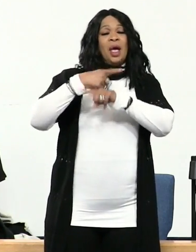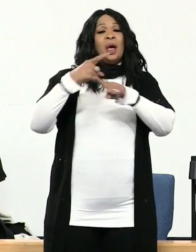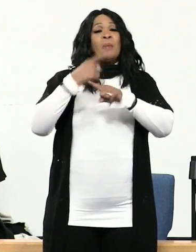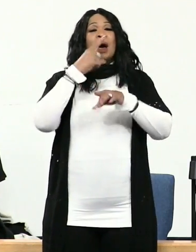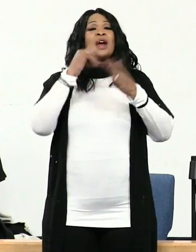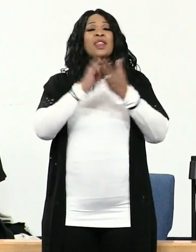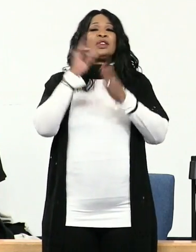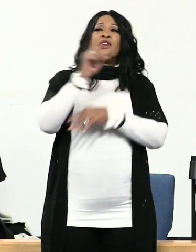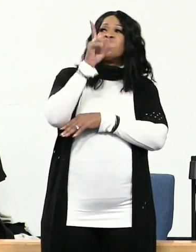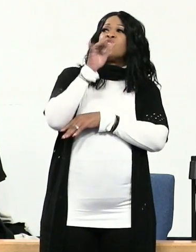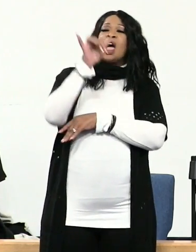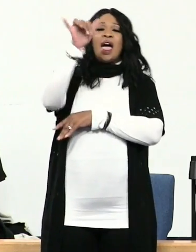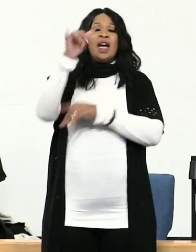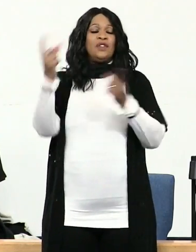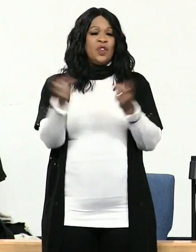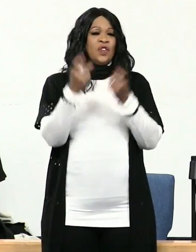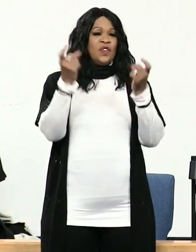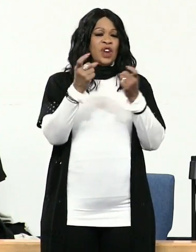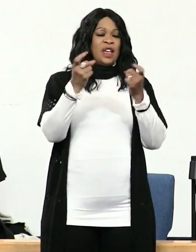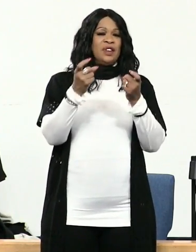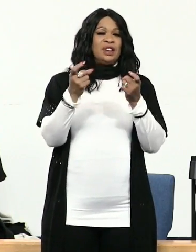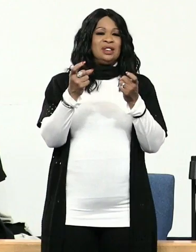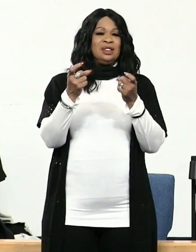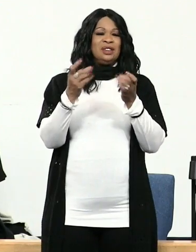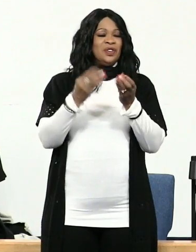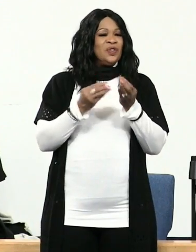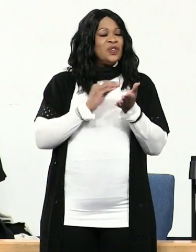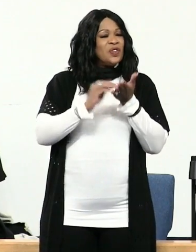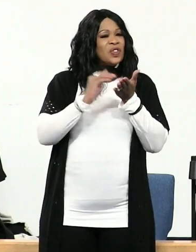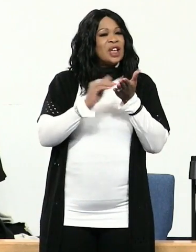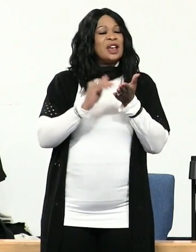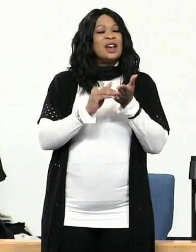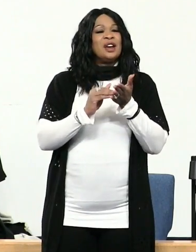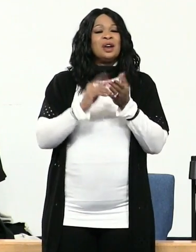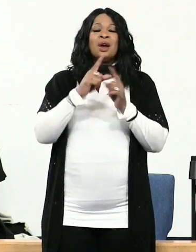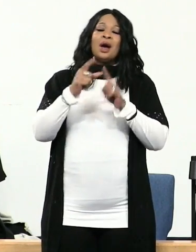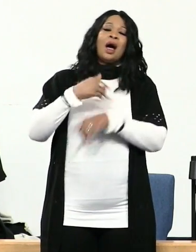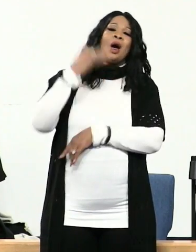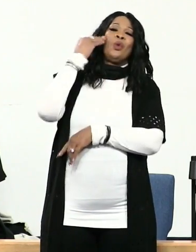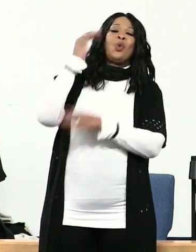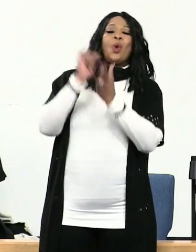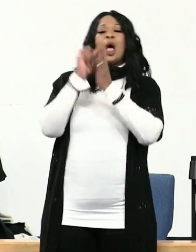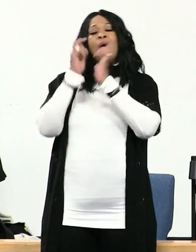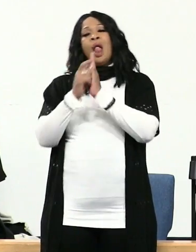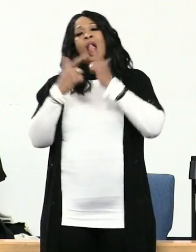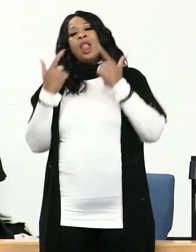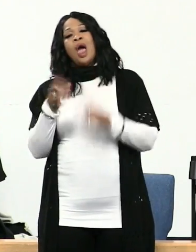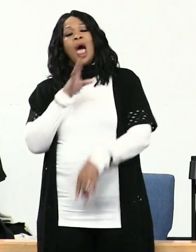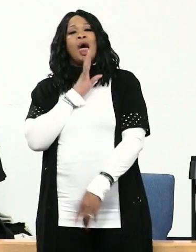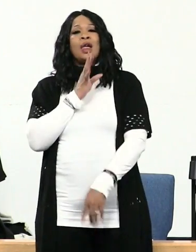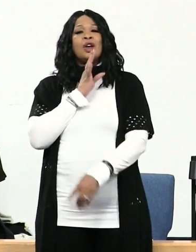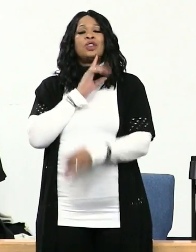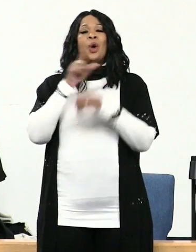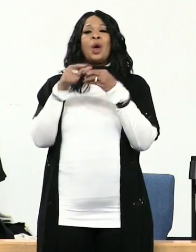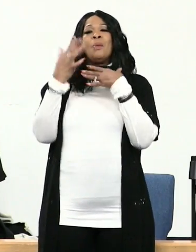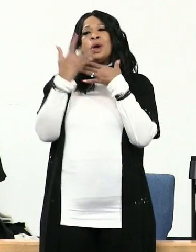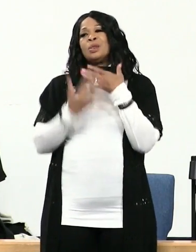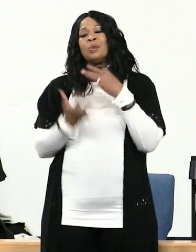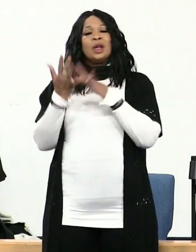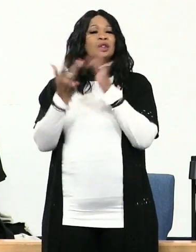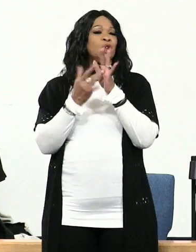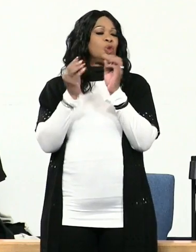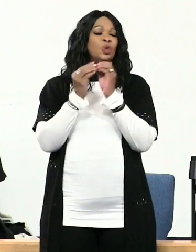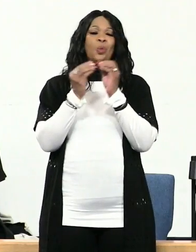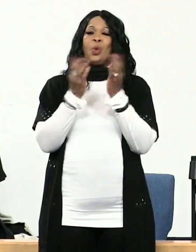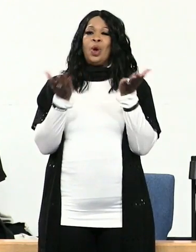forever forgiven. Listen, I know there's not a whole lot of talk about the blood of Jesus anymore. But